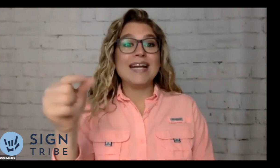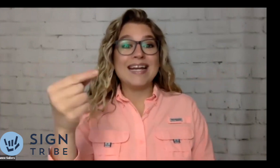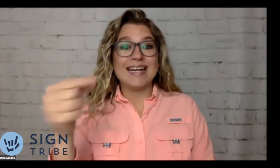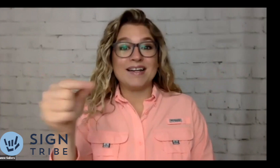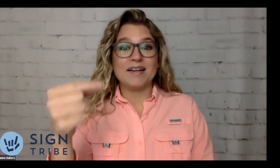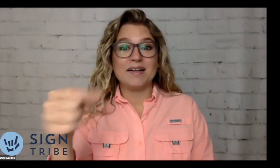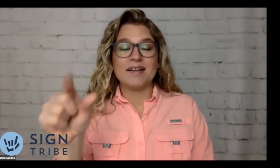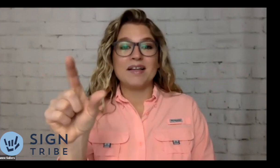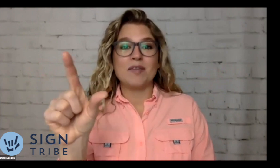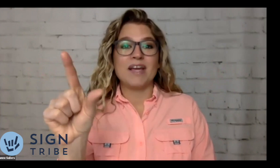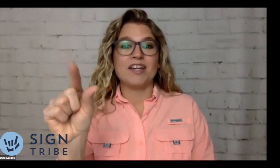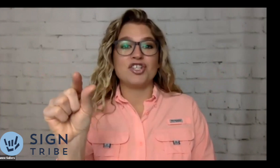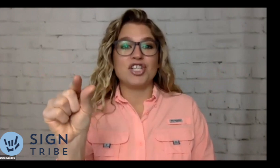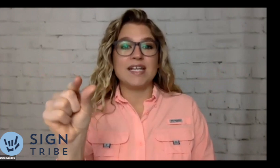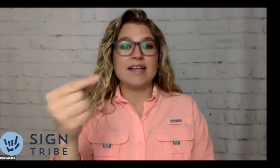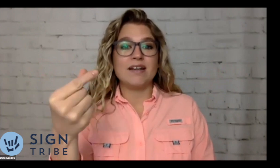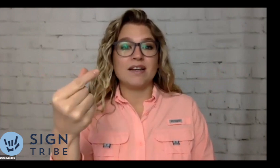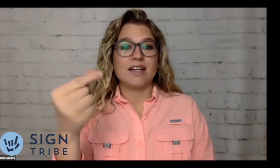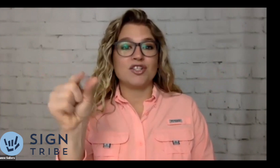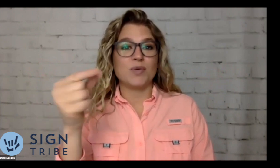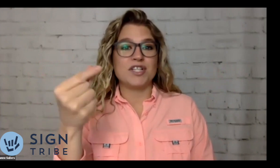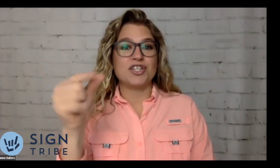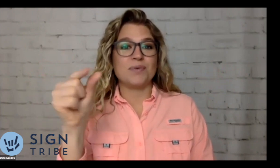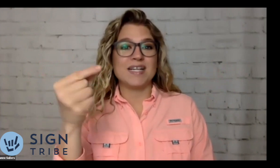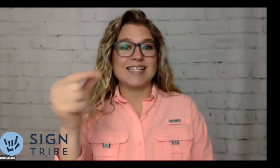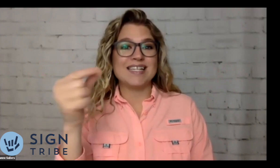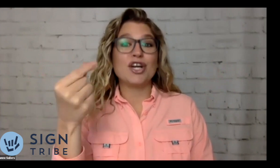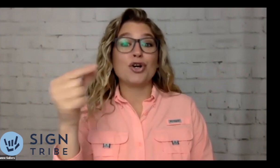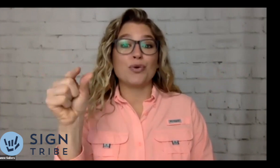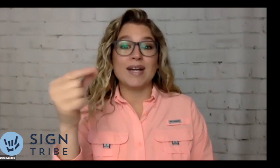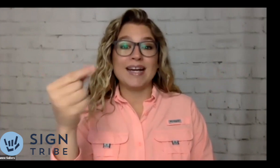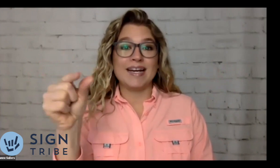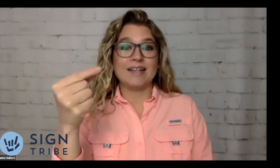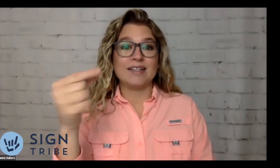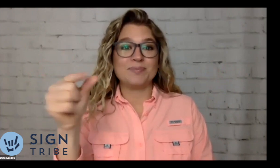Green, make a G and twist your wrist. Green.